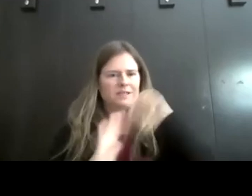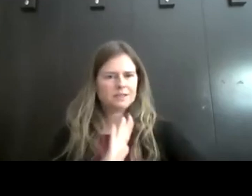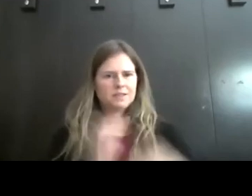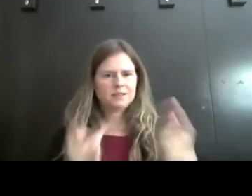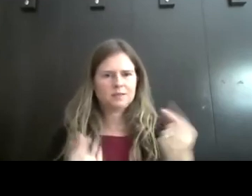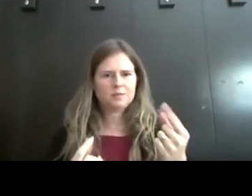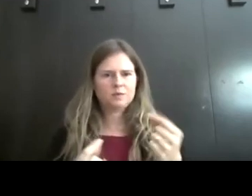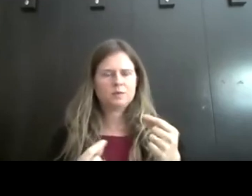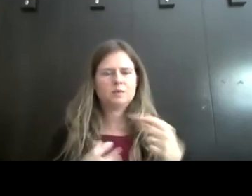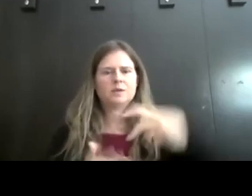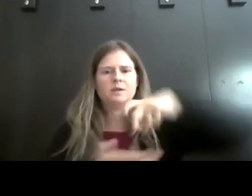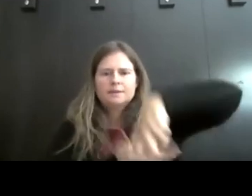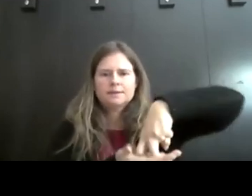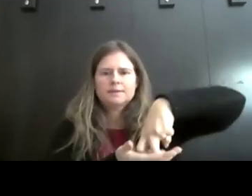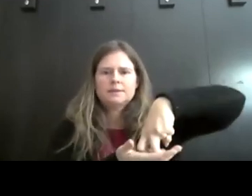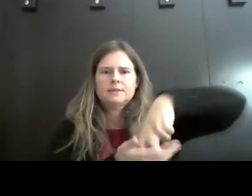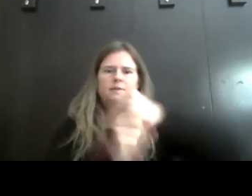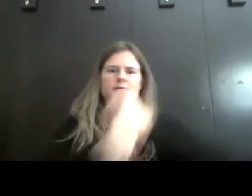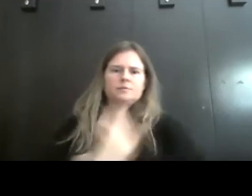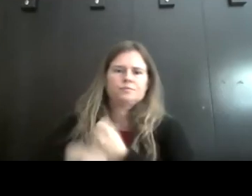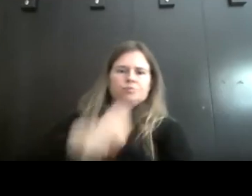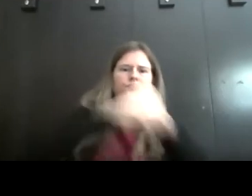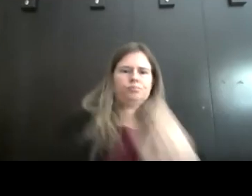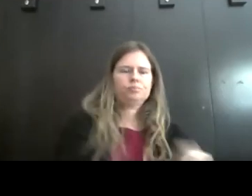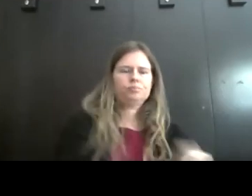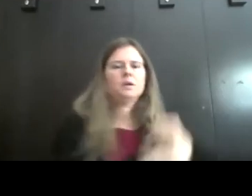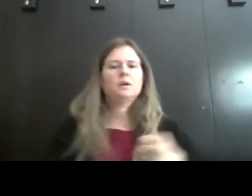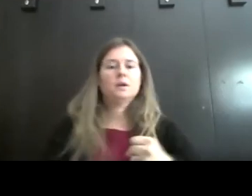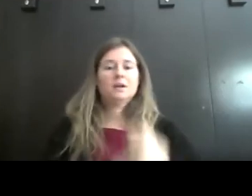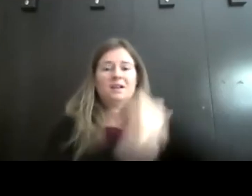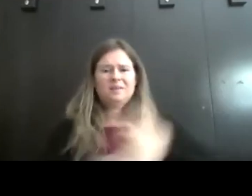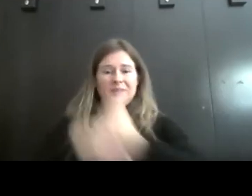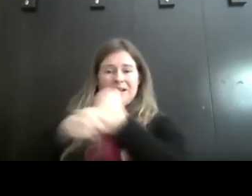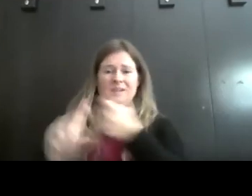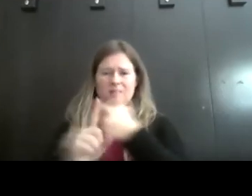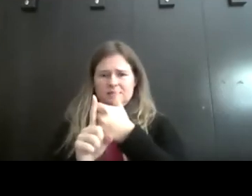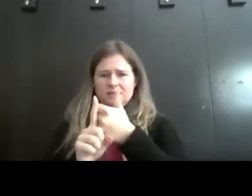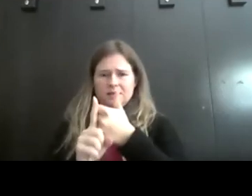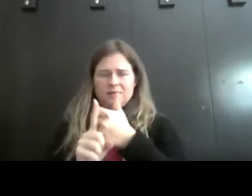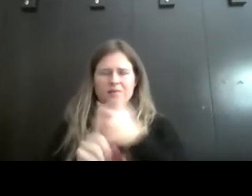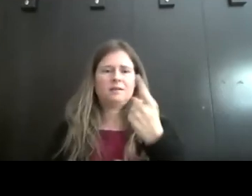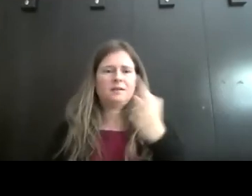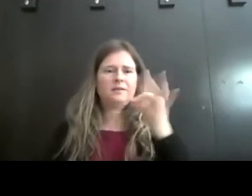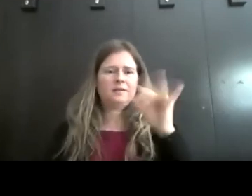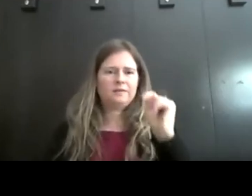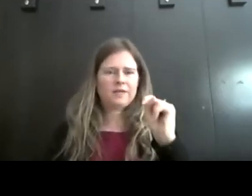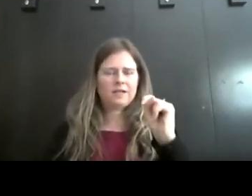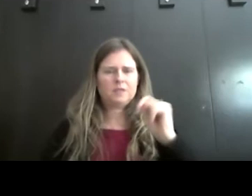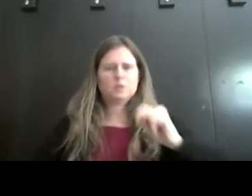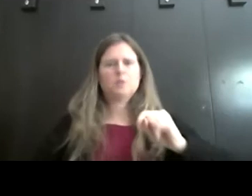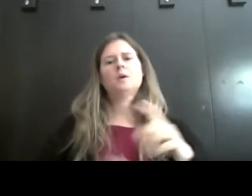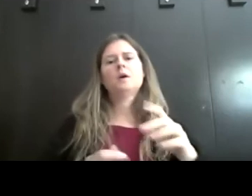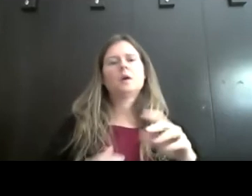knees. Our paddles are made out of wood. They're over 11 feet long, so it takes a lot of upper body